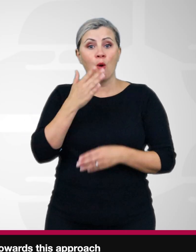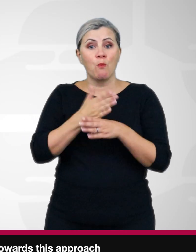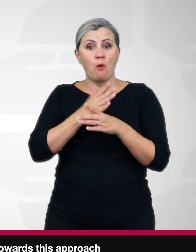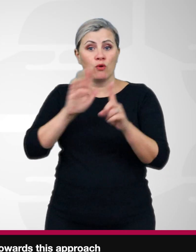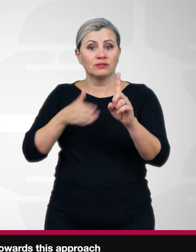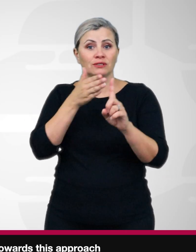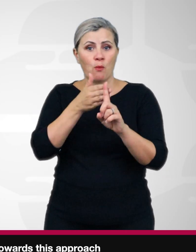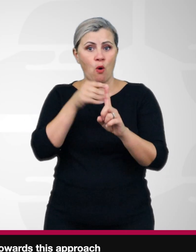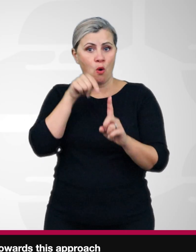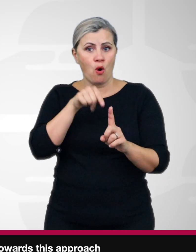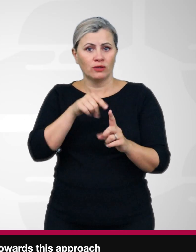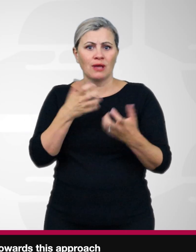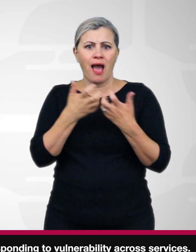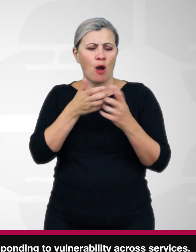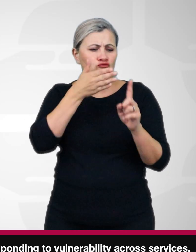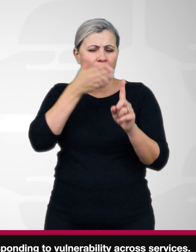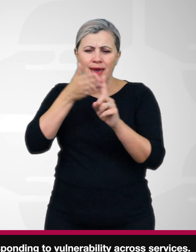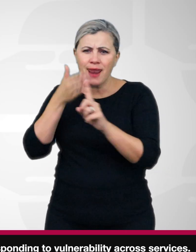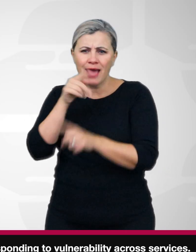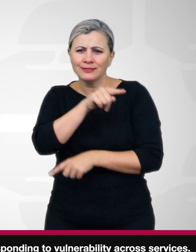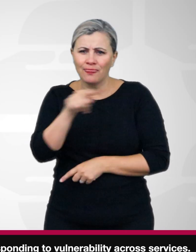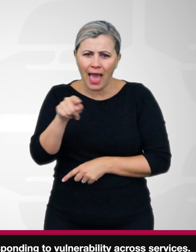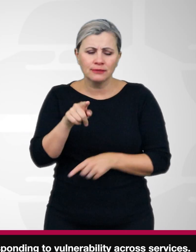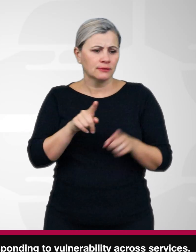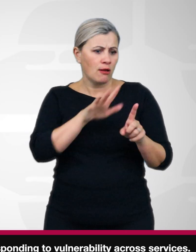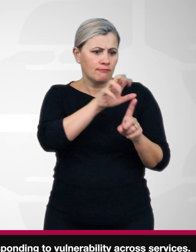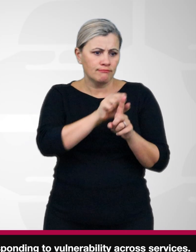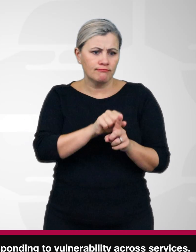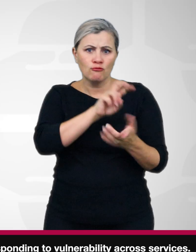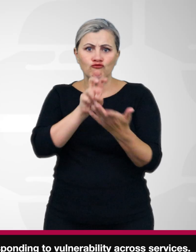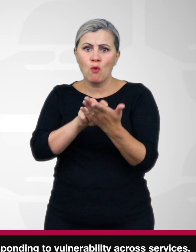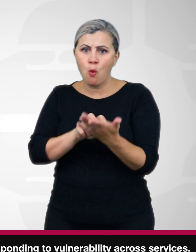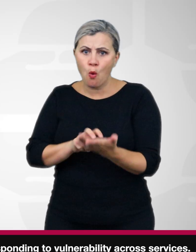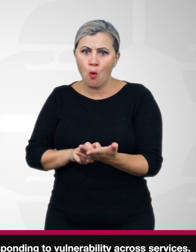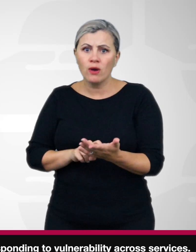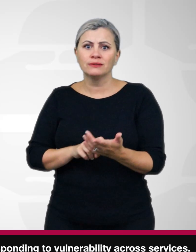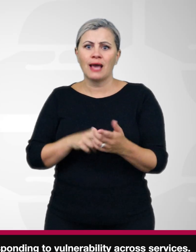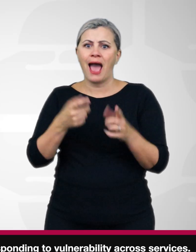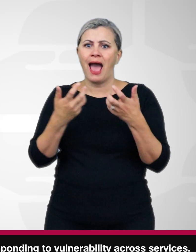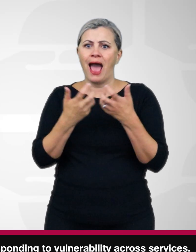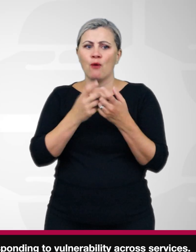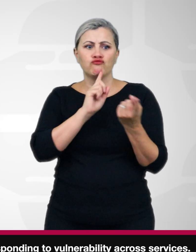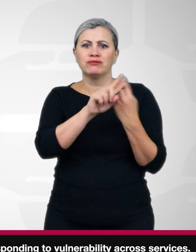We will work towards this approach in recognizing, recording, and responding to vulnerability across services.